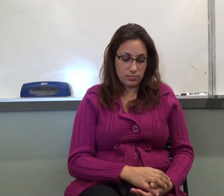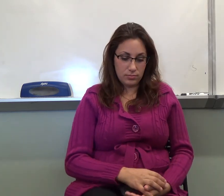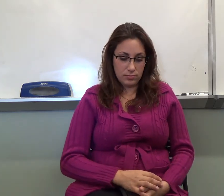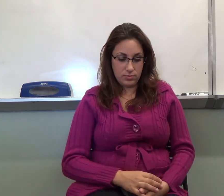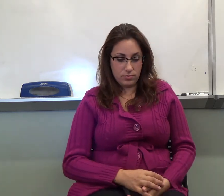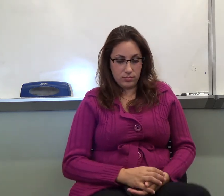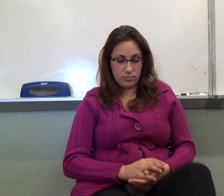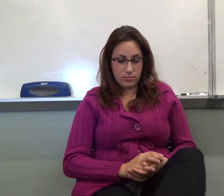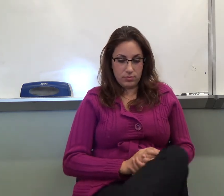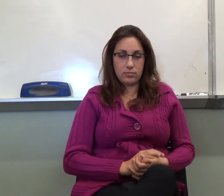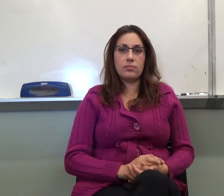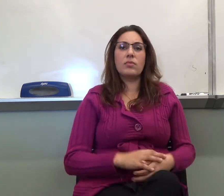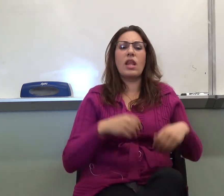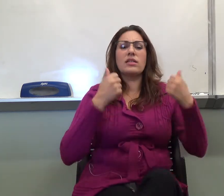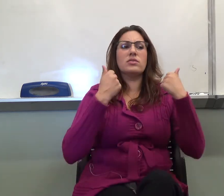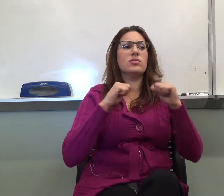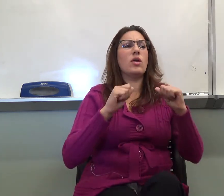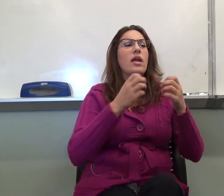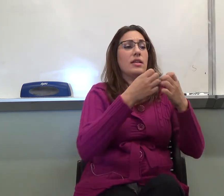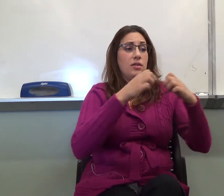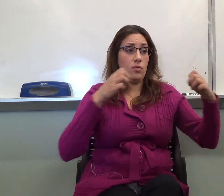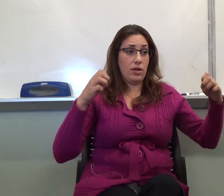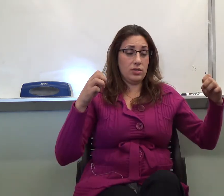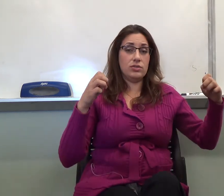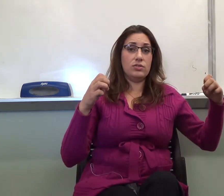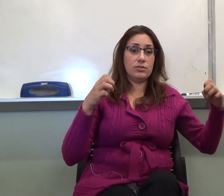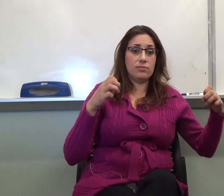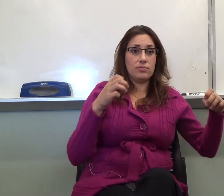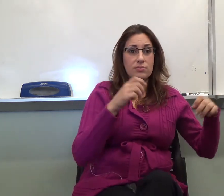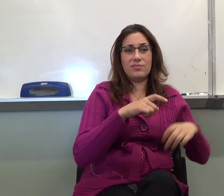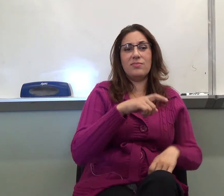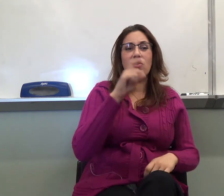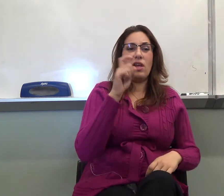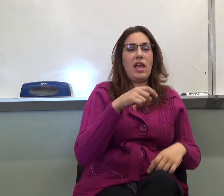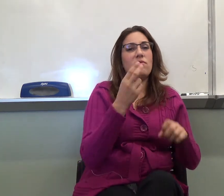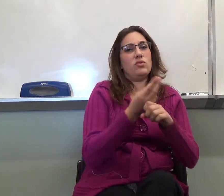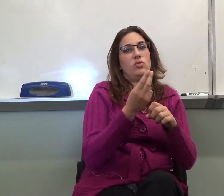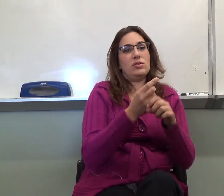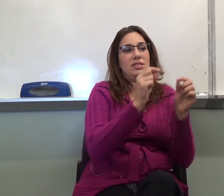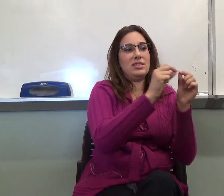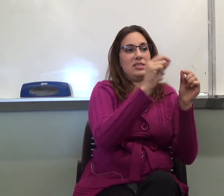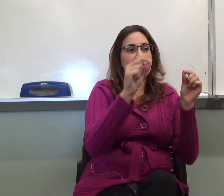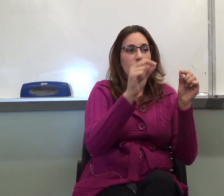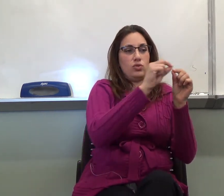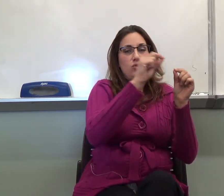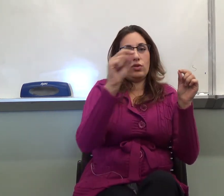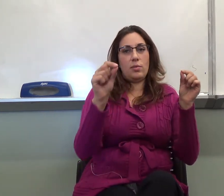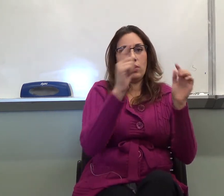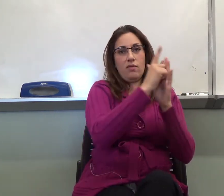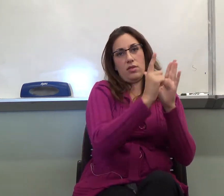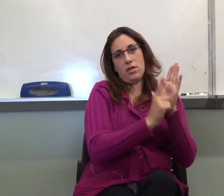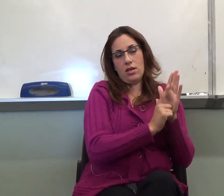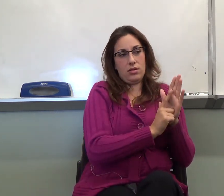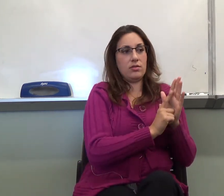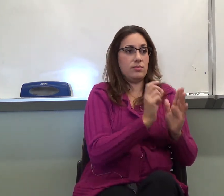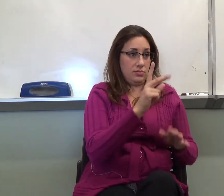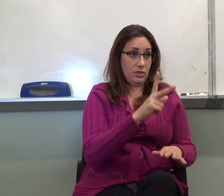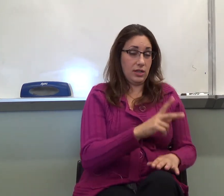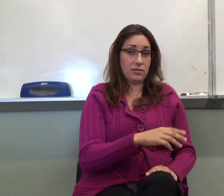Let's do an equation now where we have to actually use the distributive law. Here we didn't have to do distributive law. All we did is combine